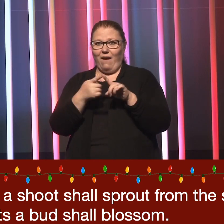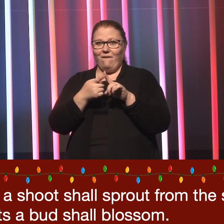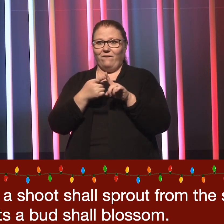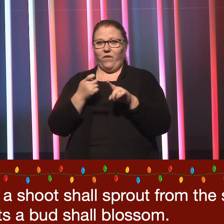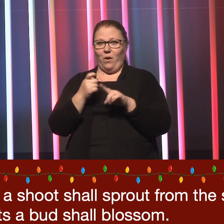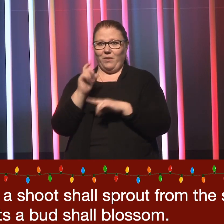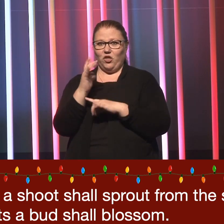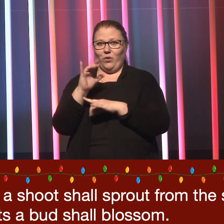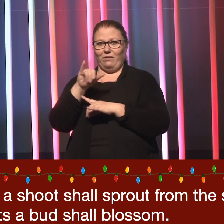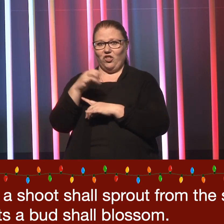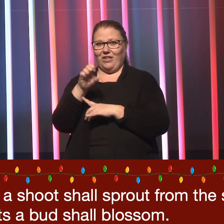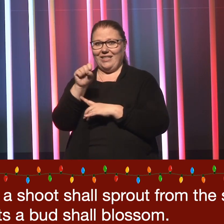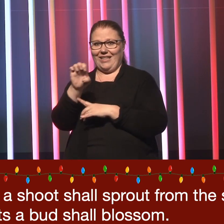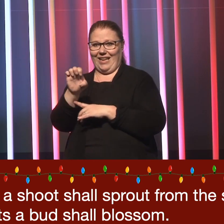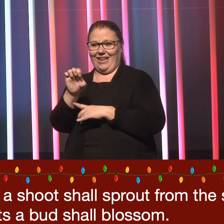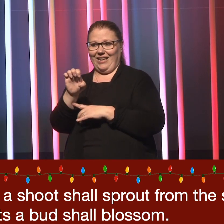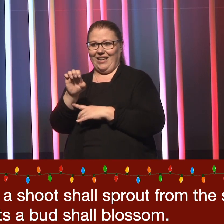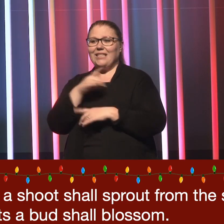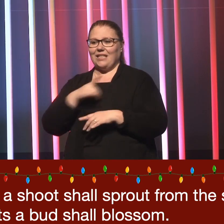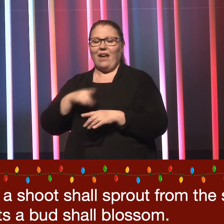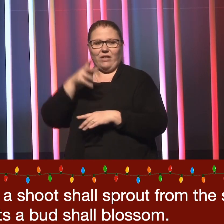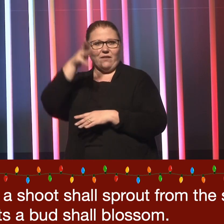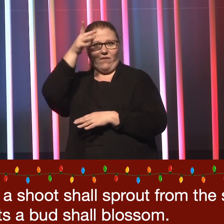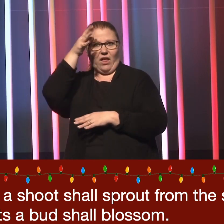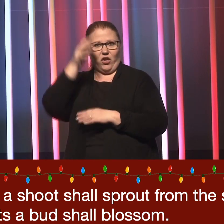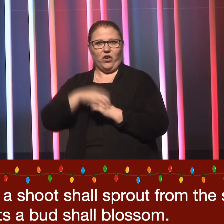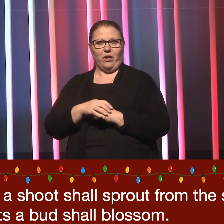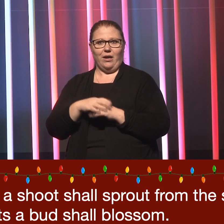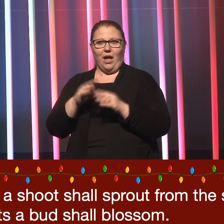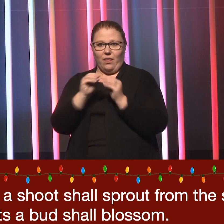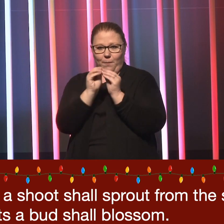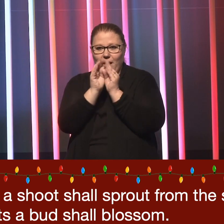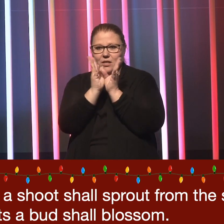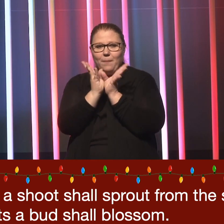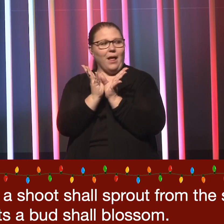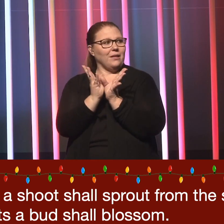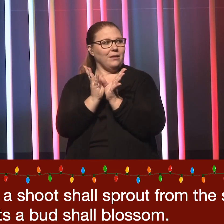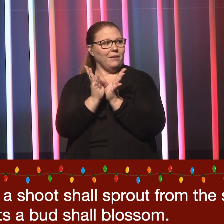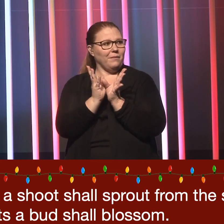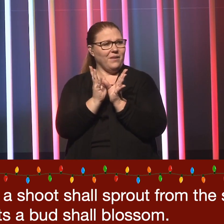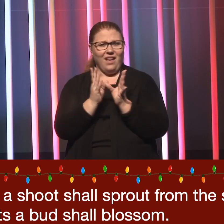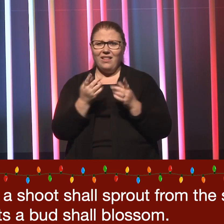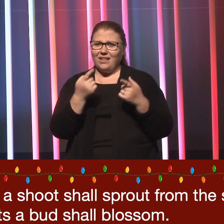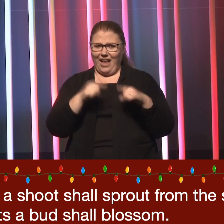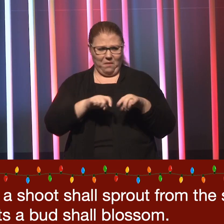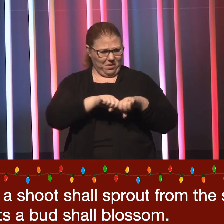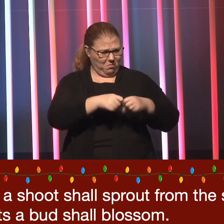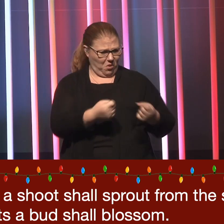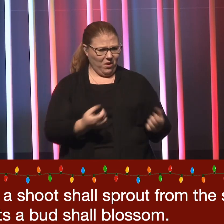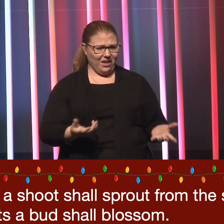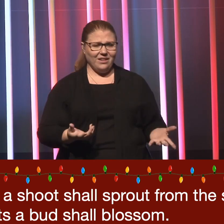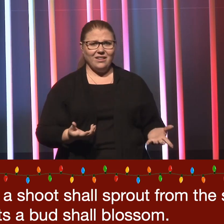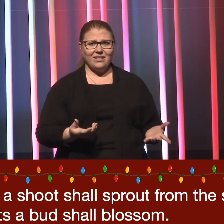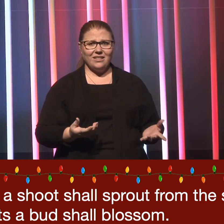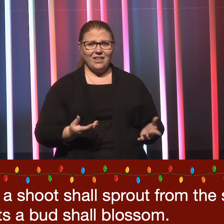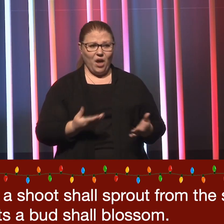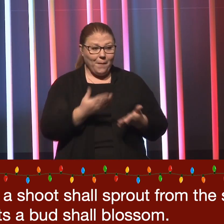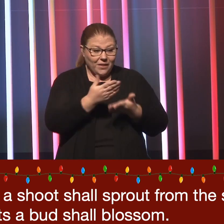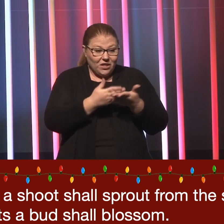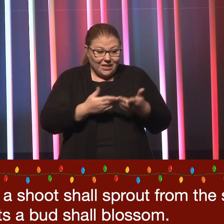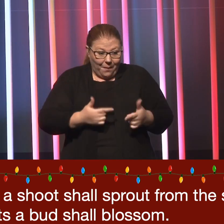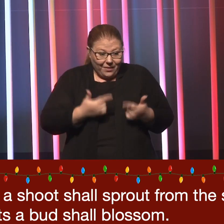David's father. And from his roots a bud shall blossom. The image here is that there's some brokenness, but there's some